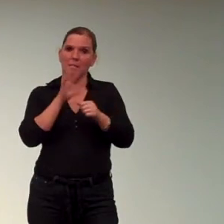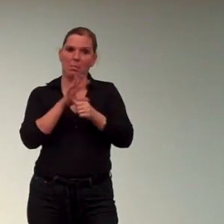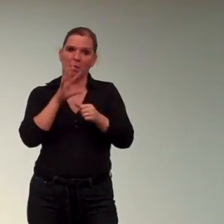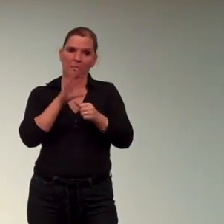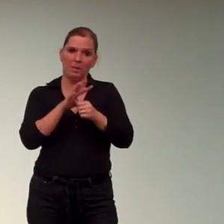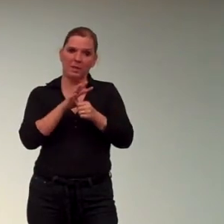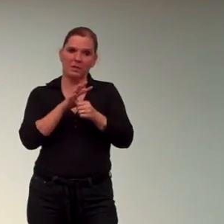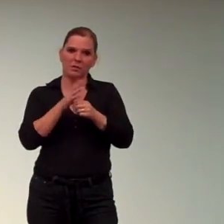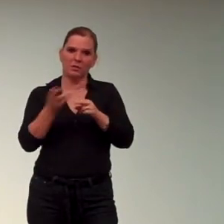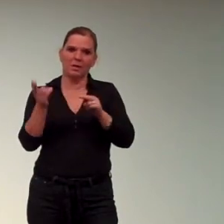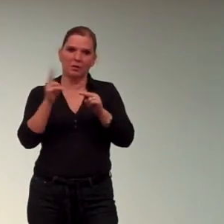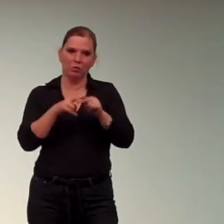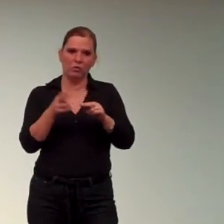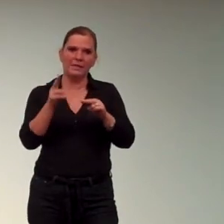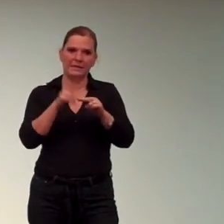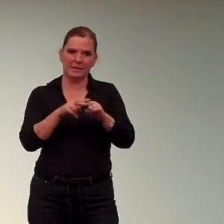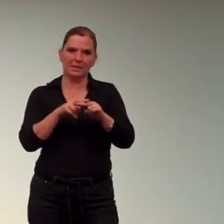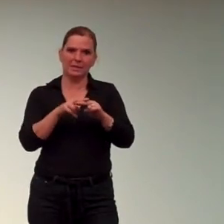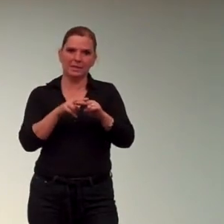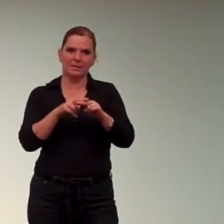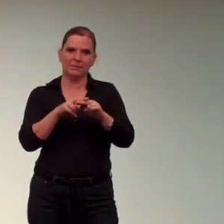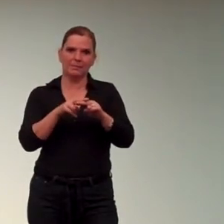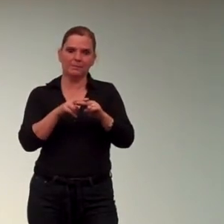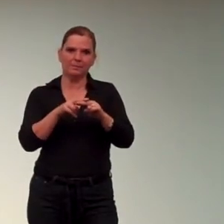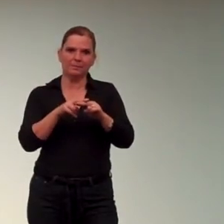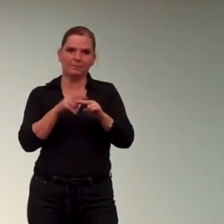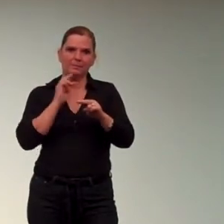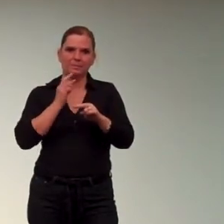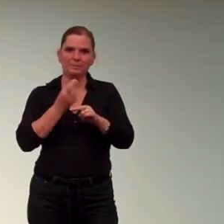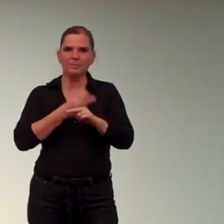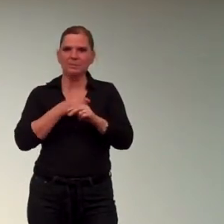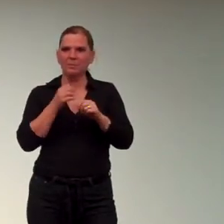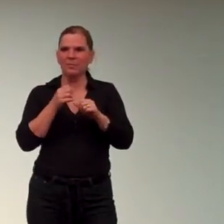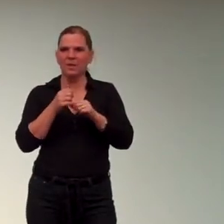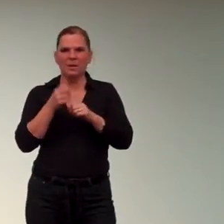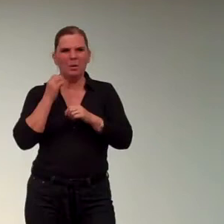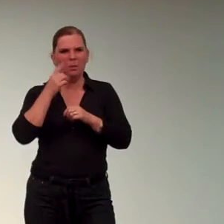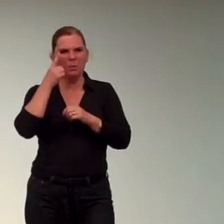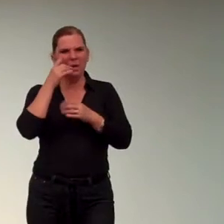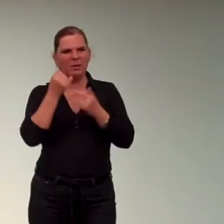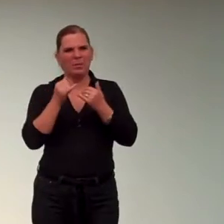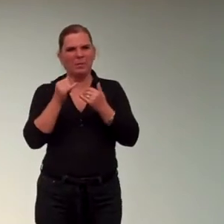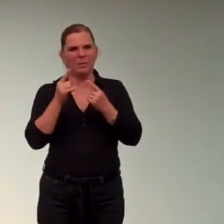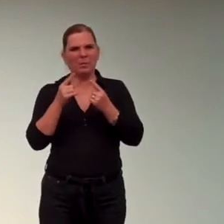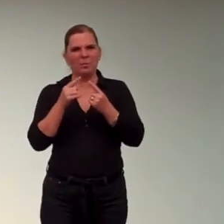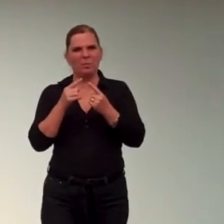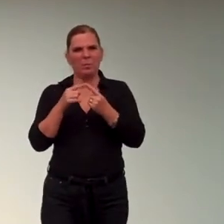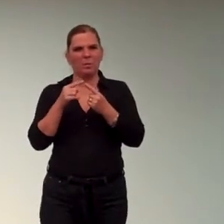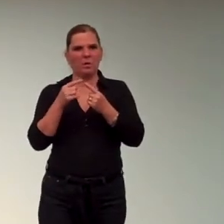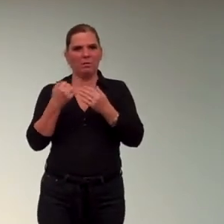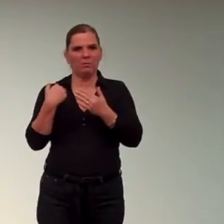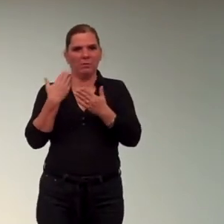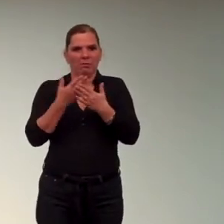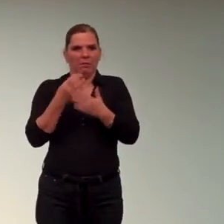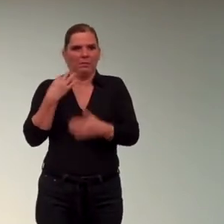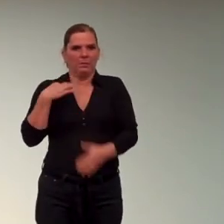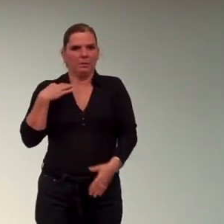population increases. You know, we were so keen, we thought maybe we were going to rival Pittsburgh.